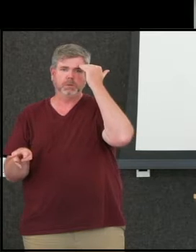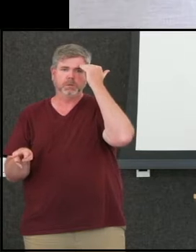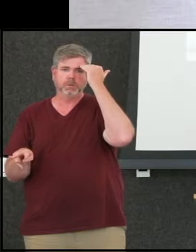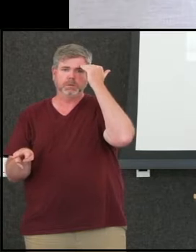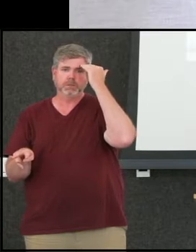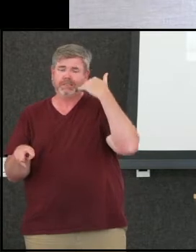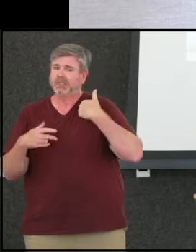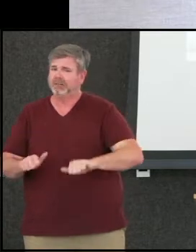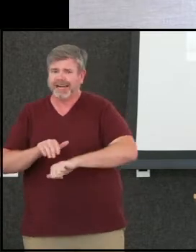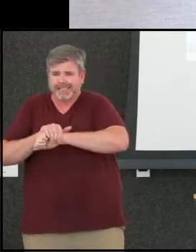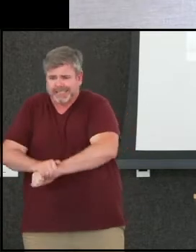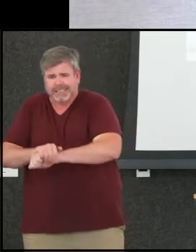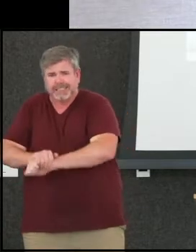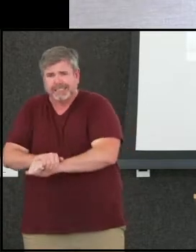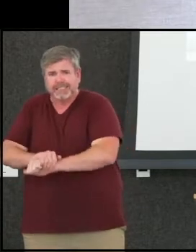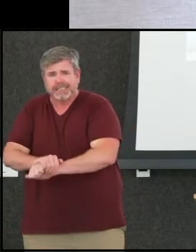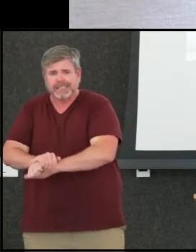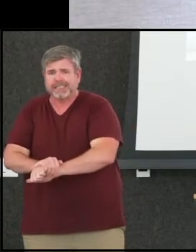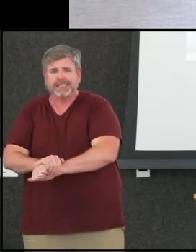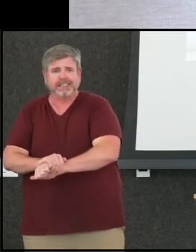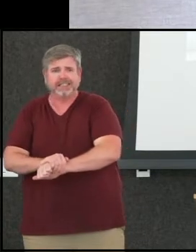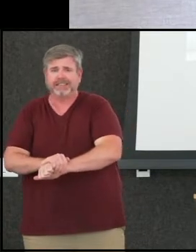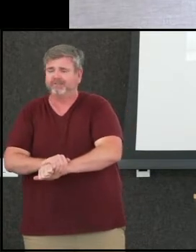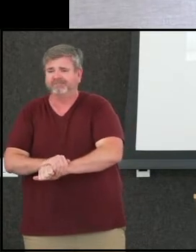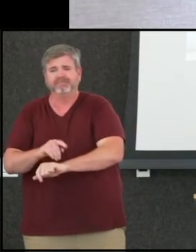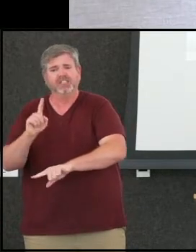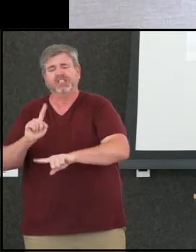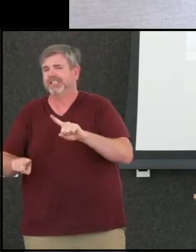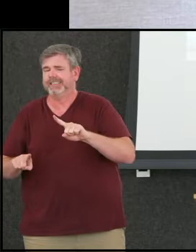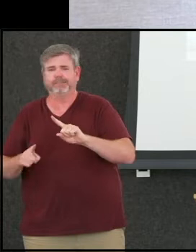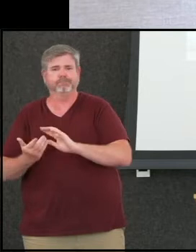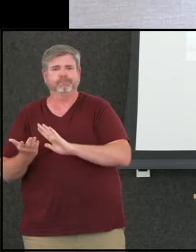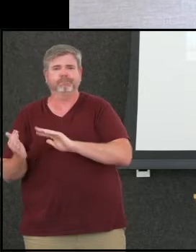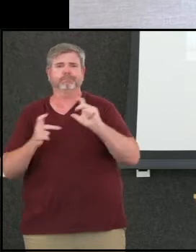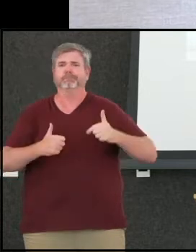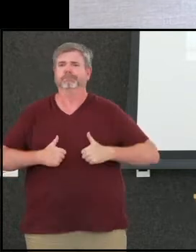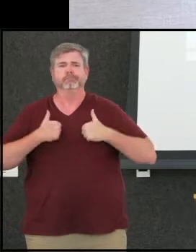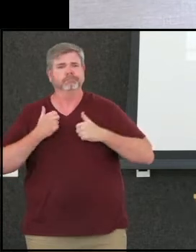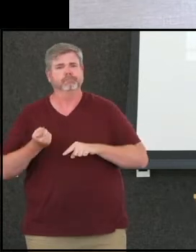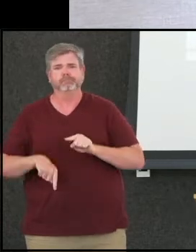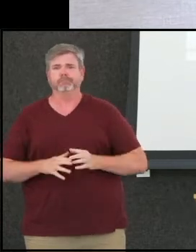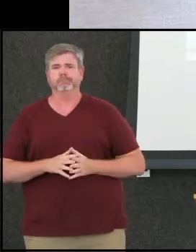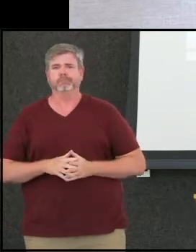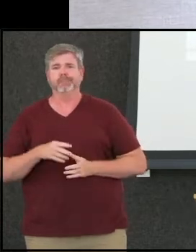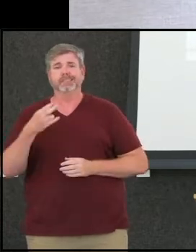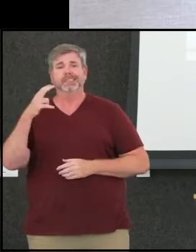back. It had been a long time that he had been laying there.